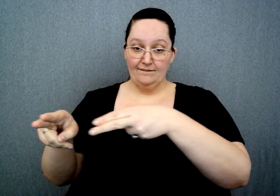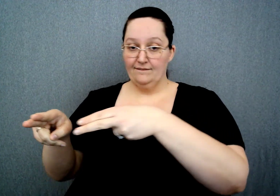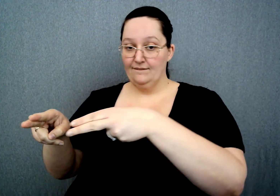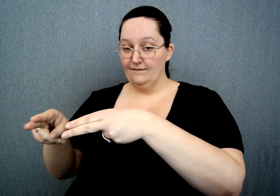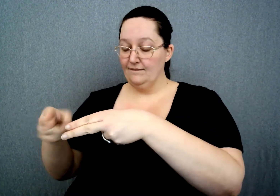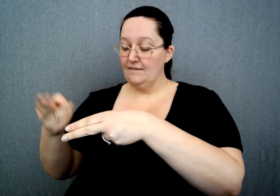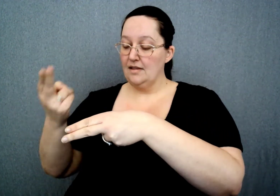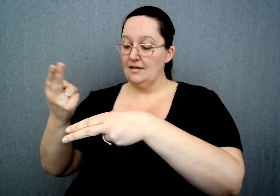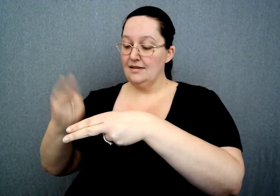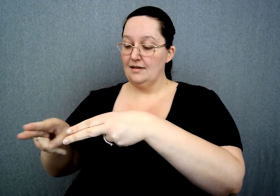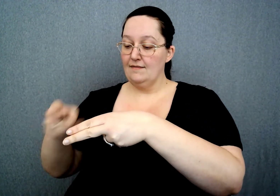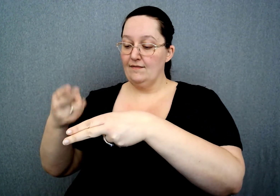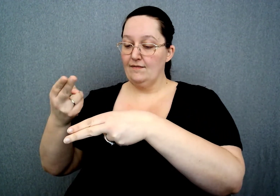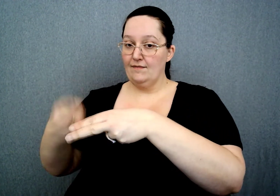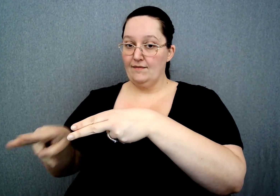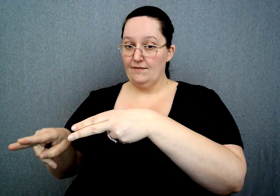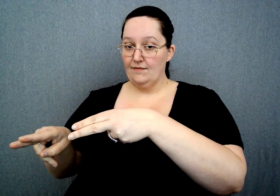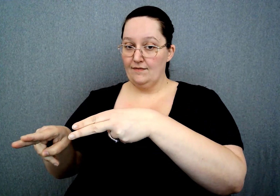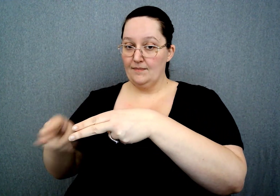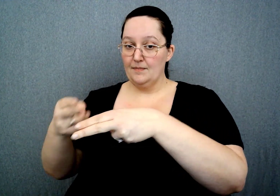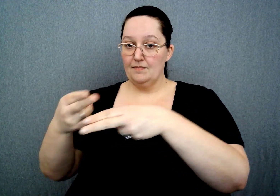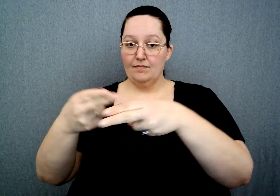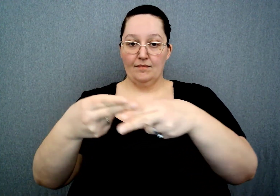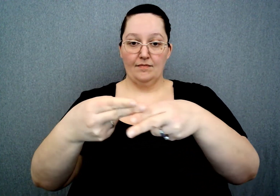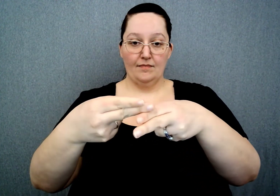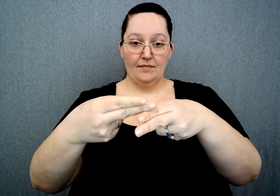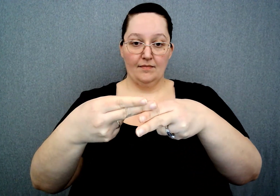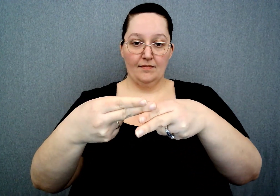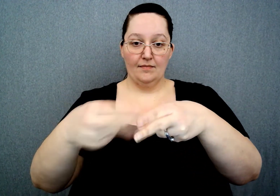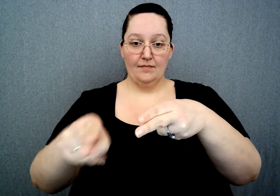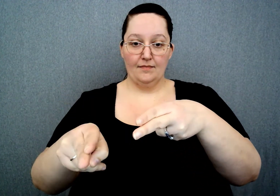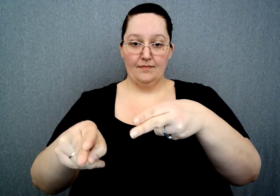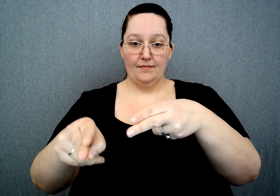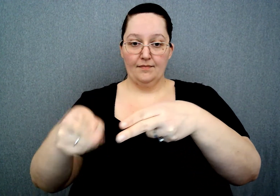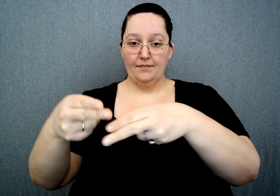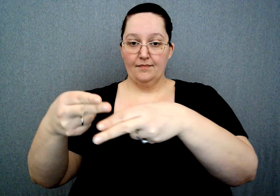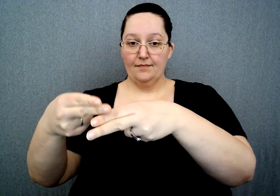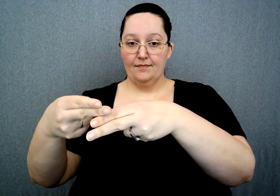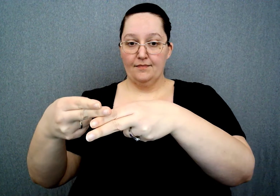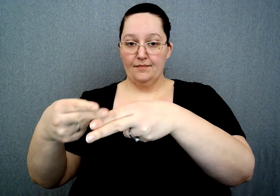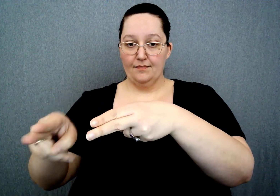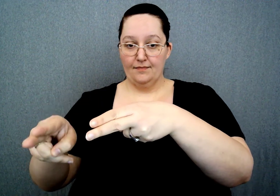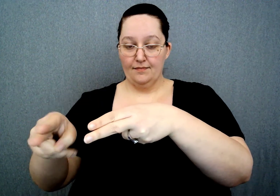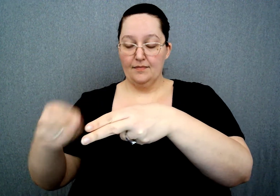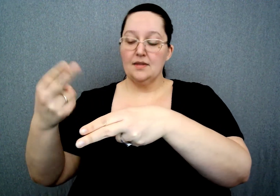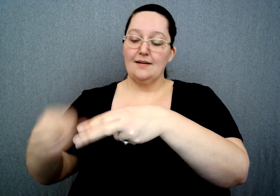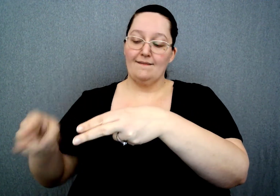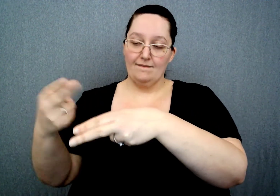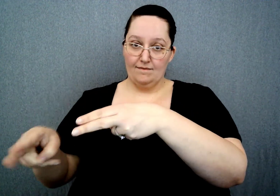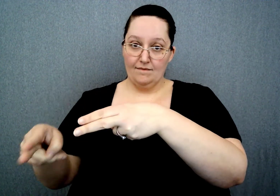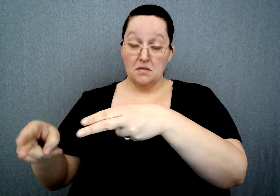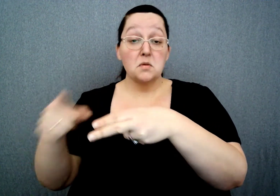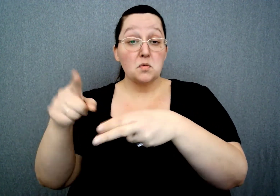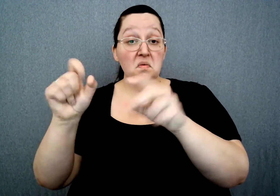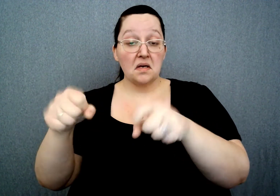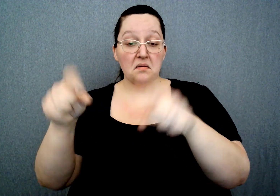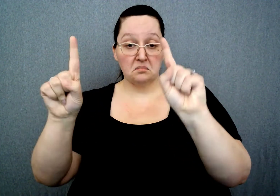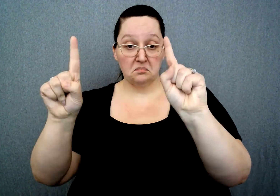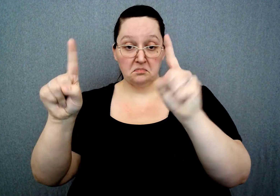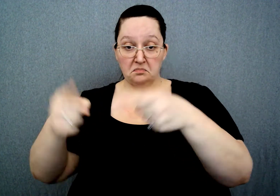You're going to use two U hand shapes. You're going to slice off the end as if you're sharpening a knife. You